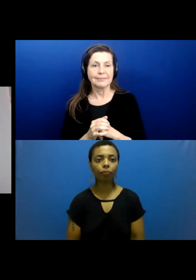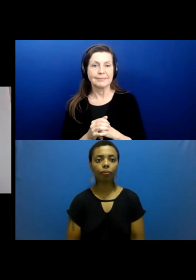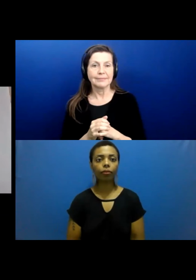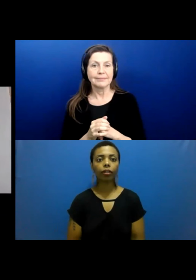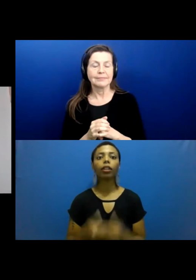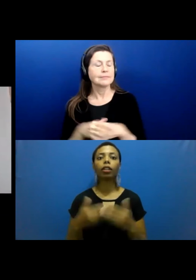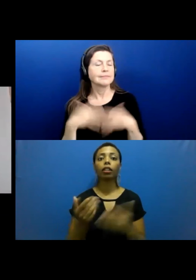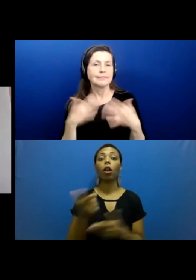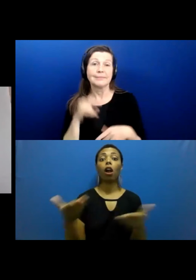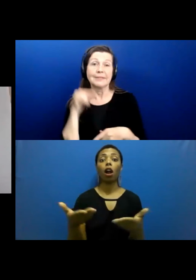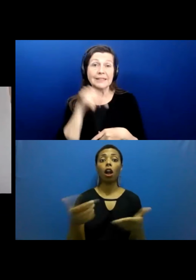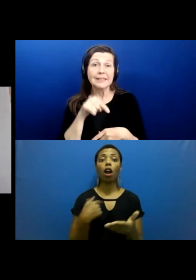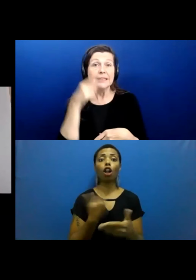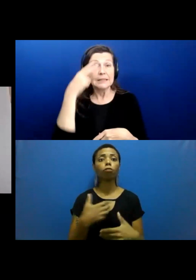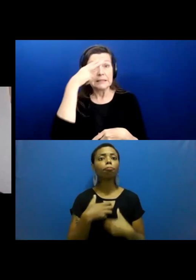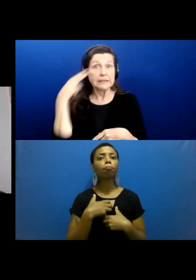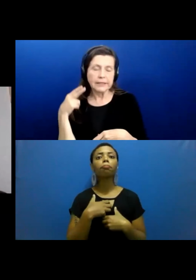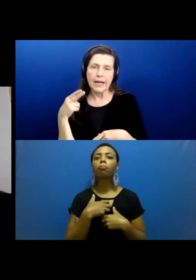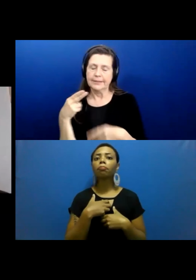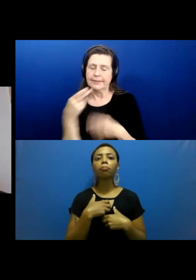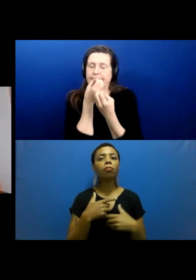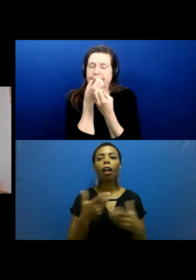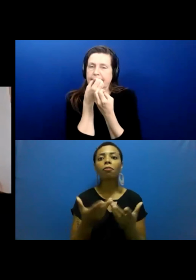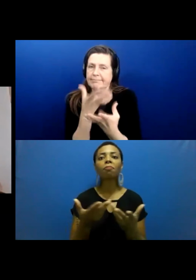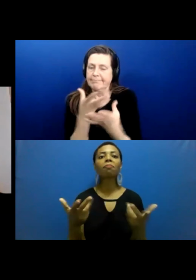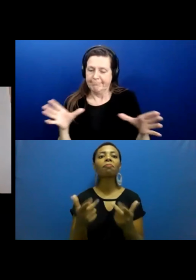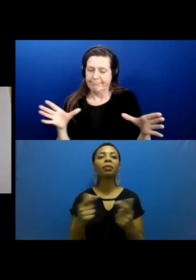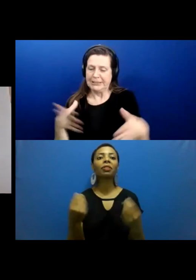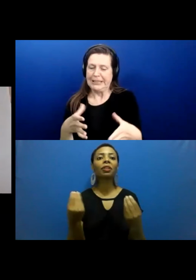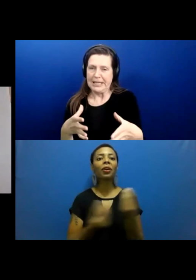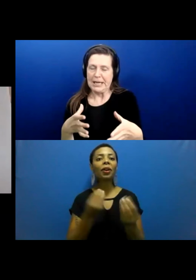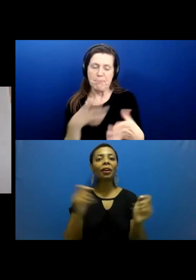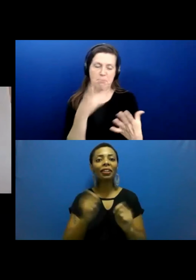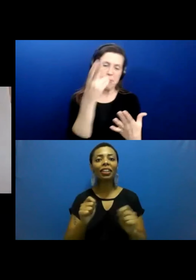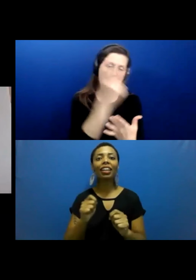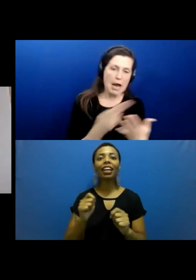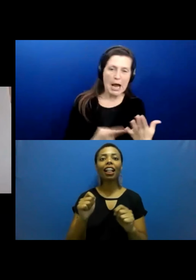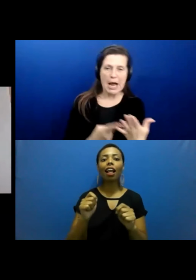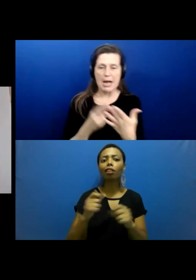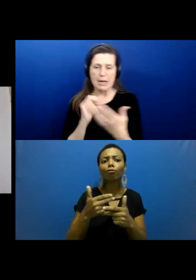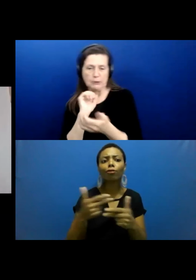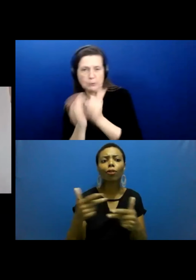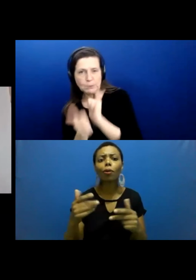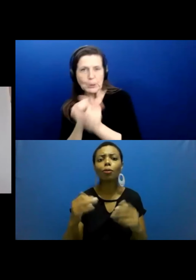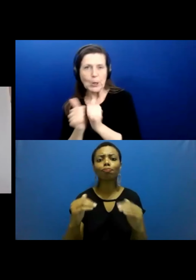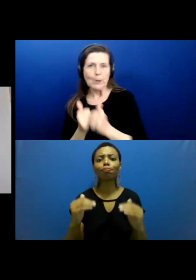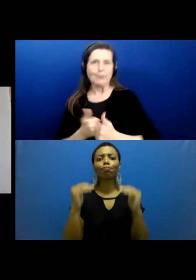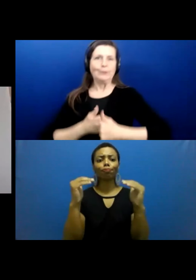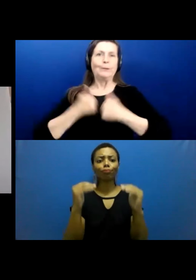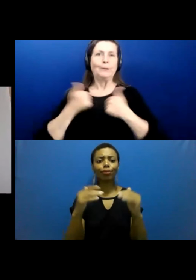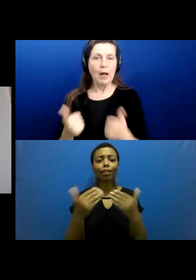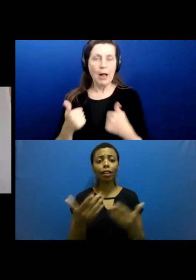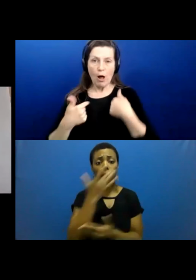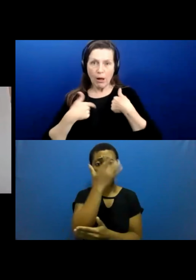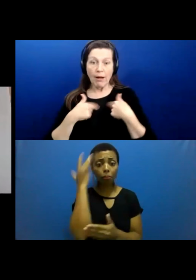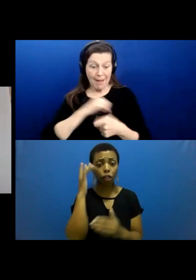have a fantastic art, sports and wellbeing team who have done extraordinary things, particularly through the pandemic, to keep people